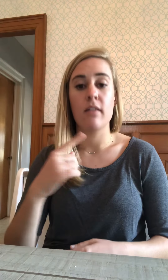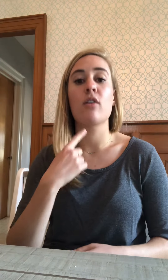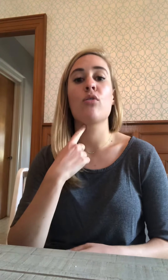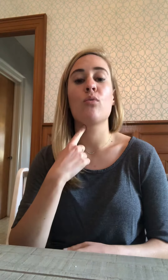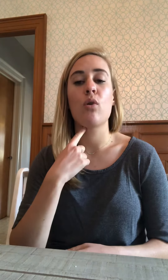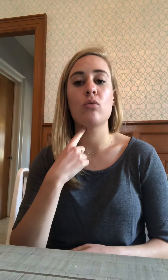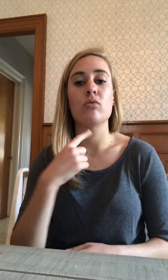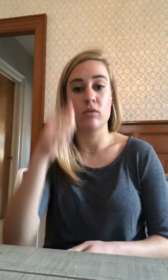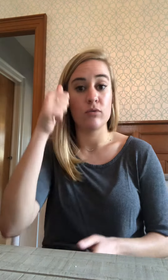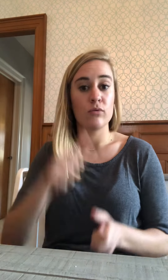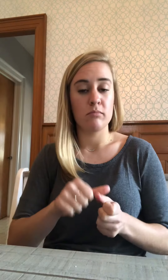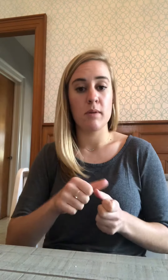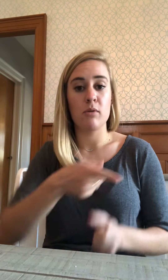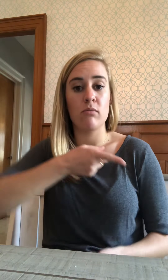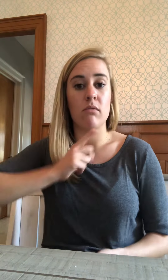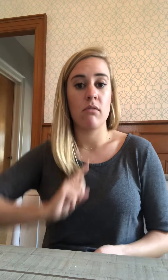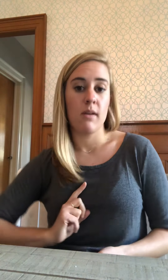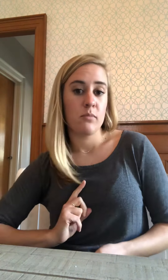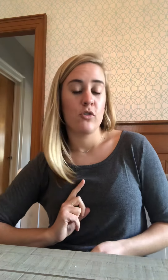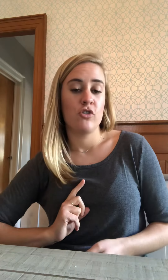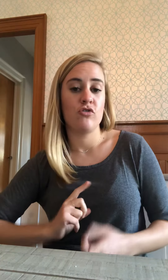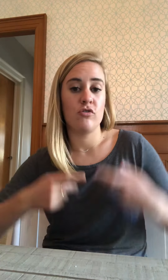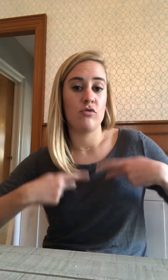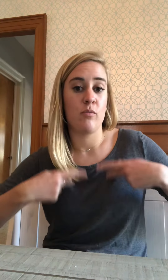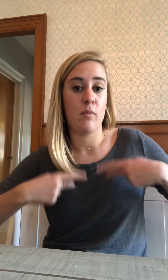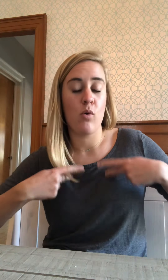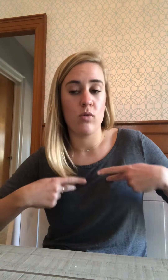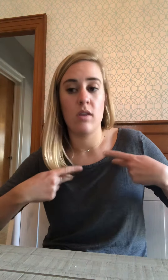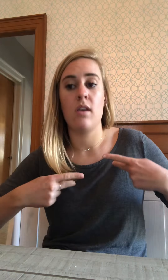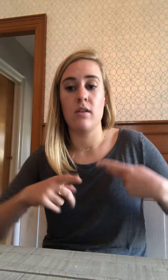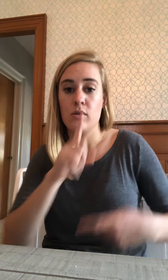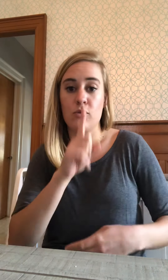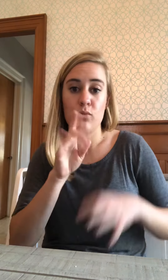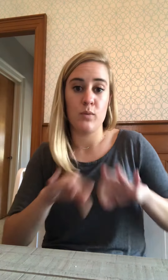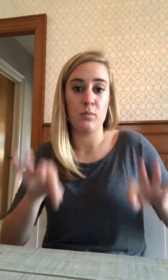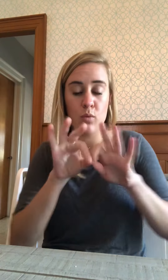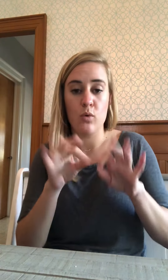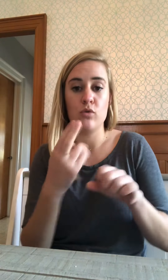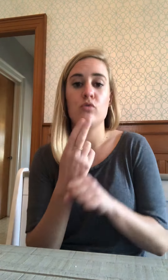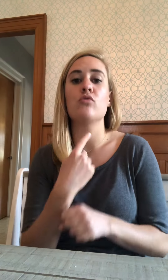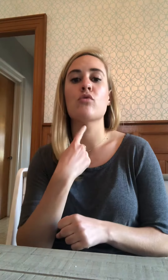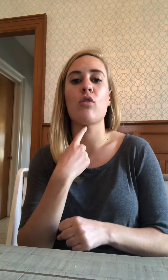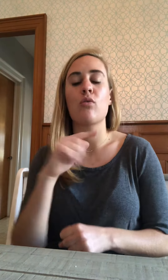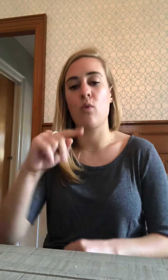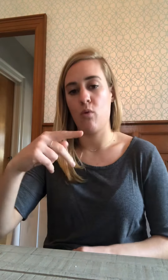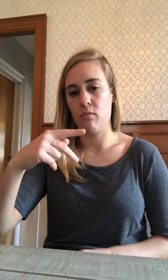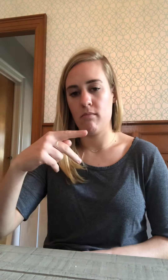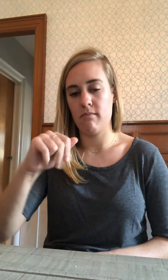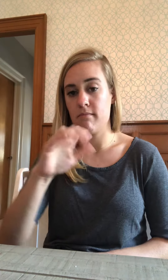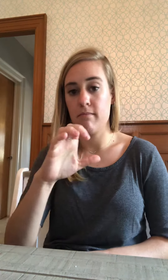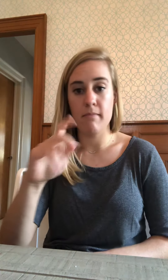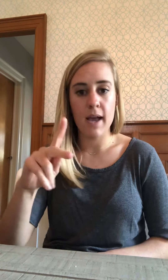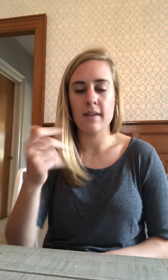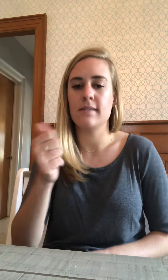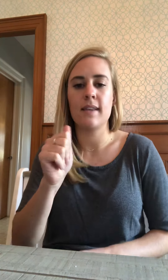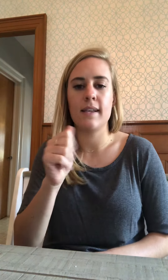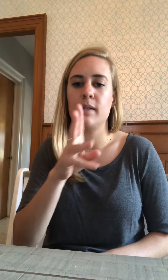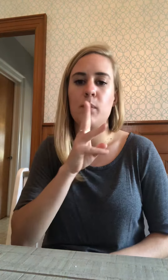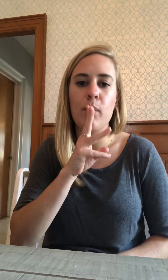pneumonias. It's very important that a throat pack goes in because any secretions, any water from coolant, any tooth debris, any